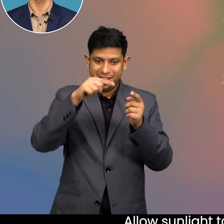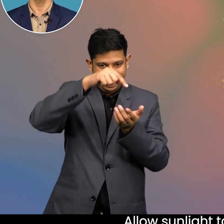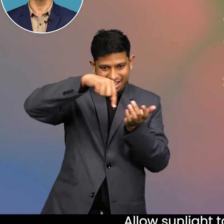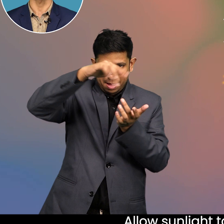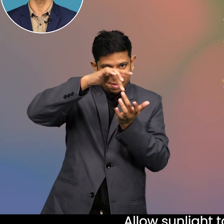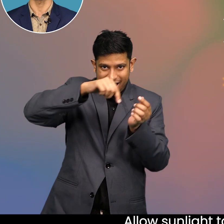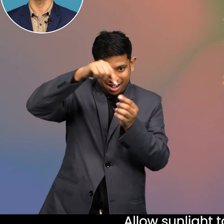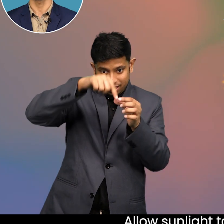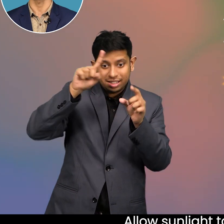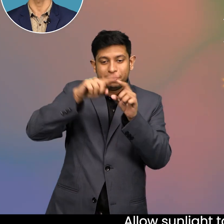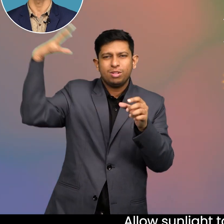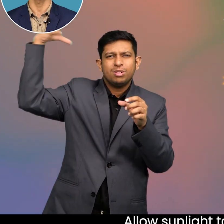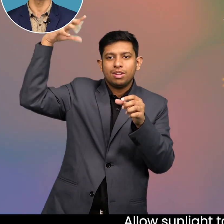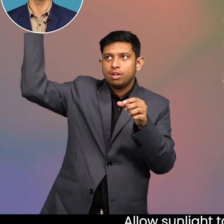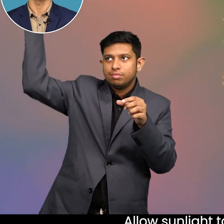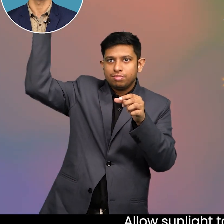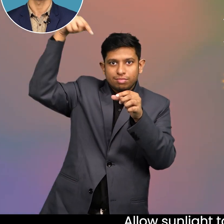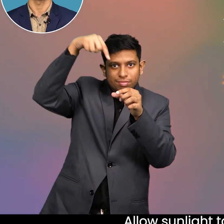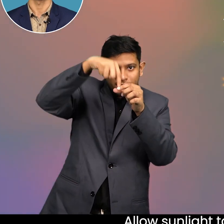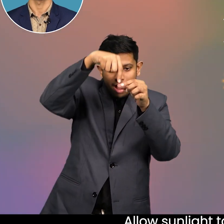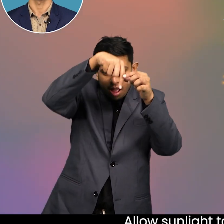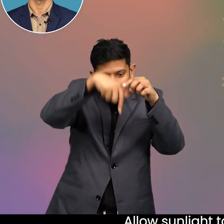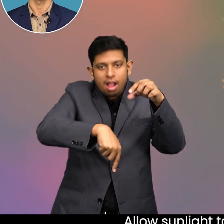Allow sunlight to fall on this small hole.